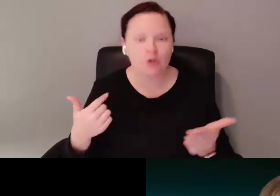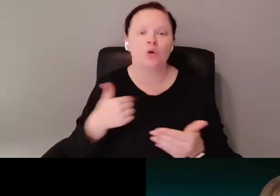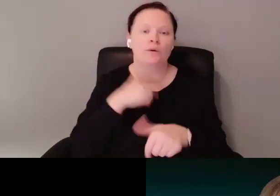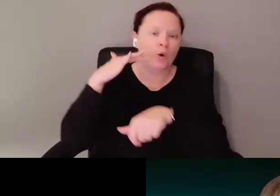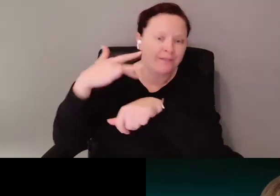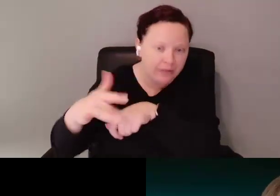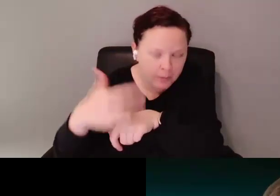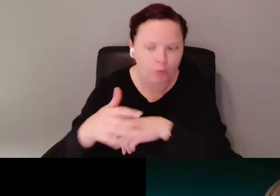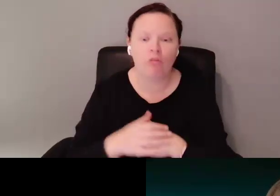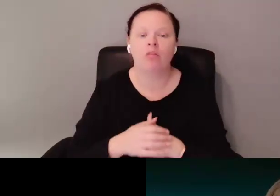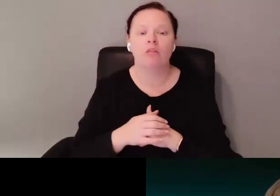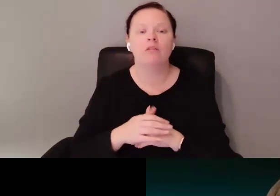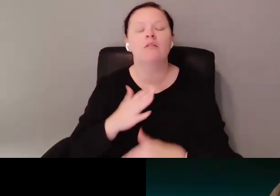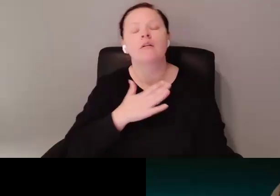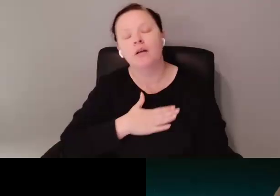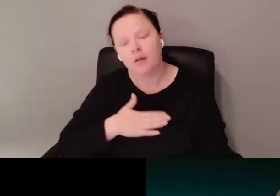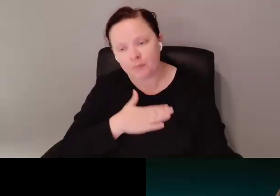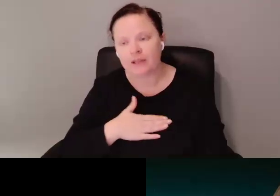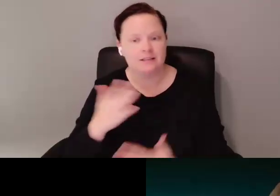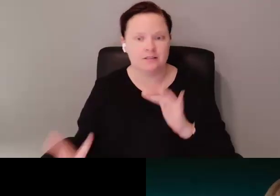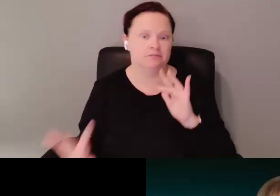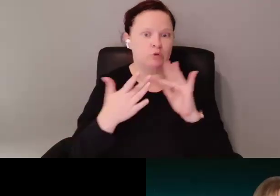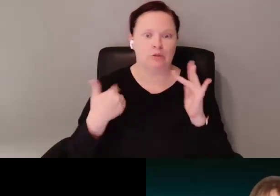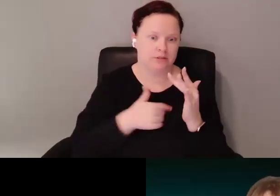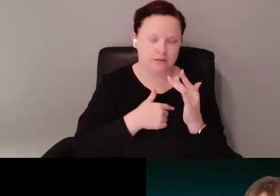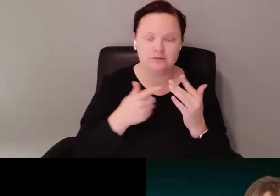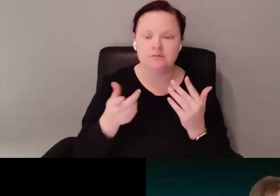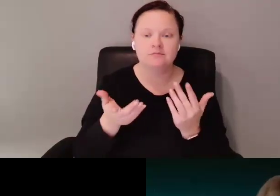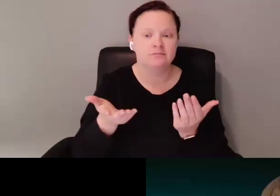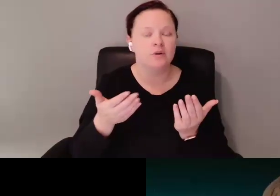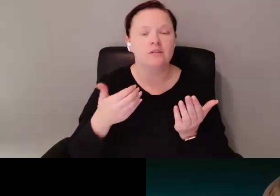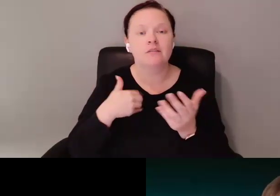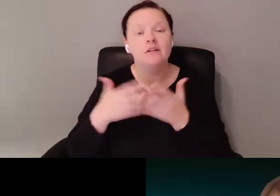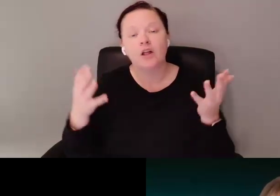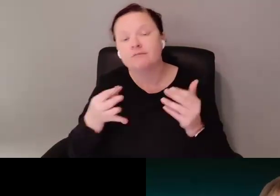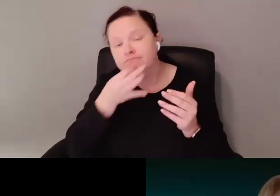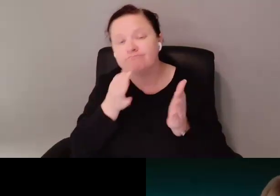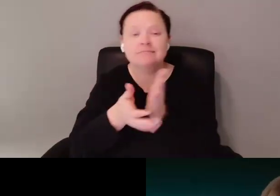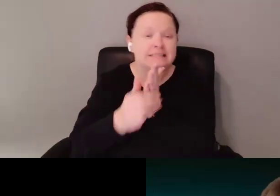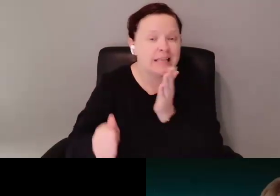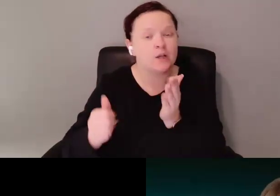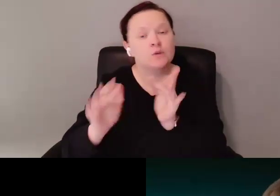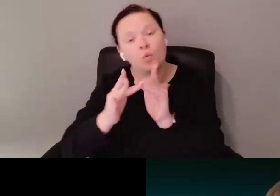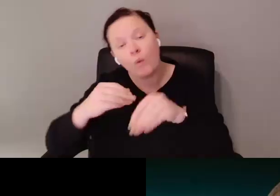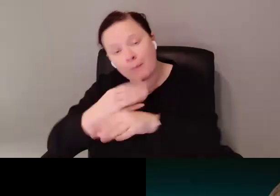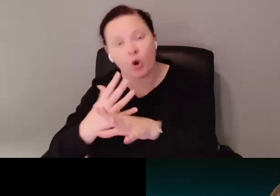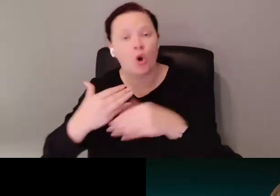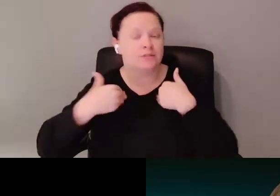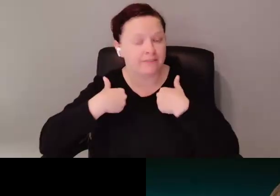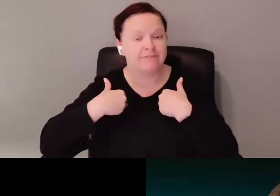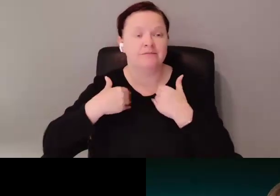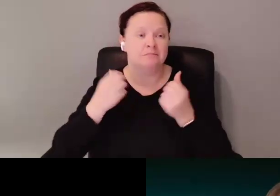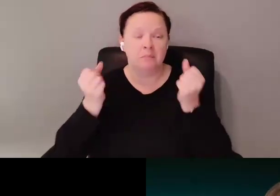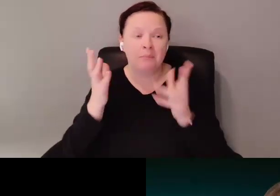available. Please get a hold of us. We have a lot of expertise, a lot of webinars, a lot of folks